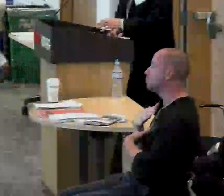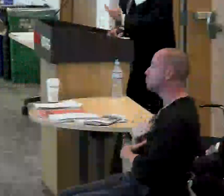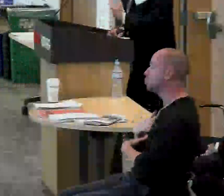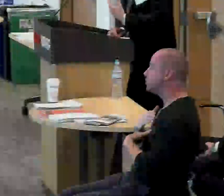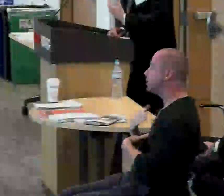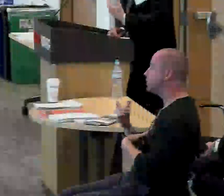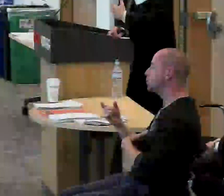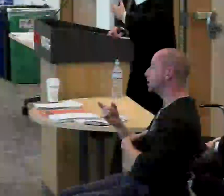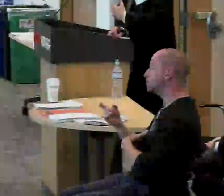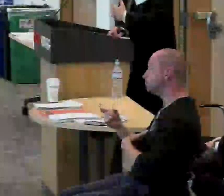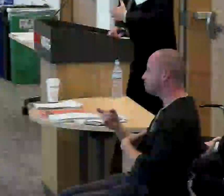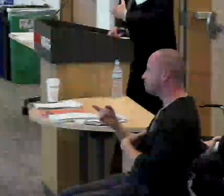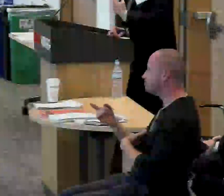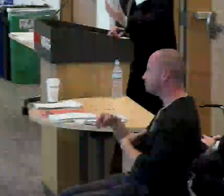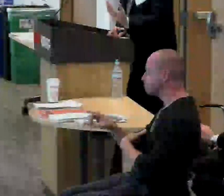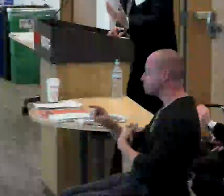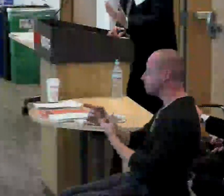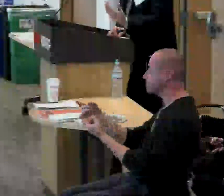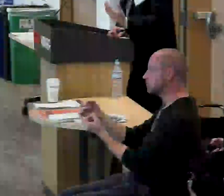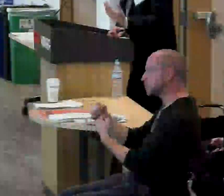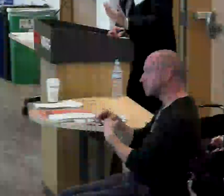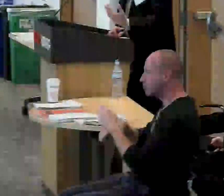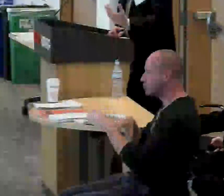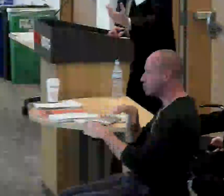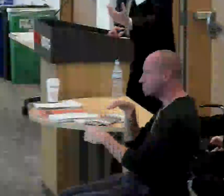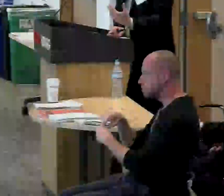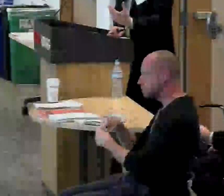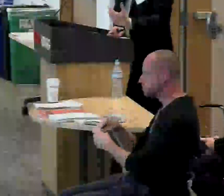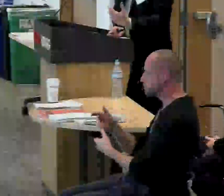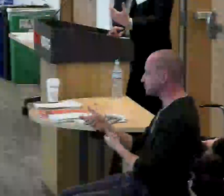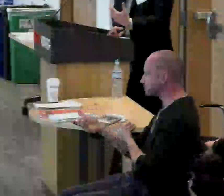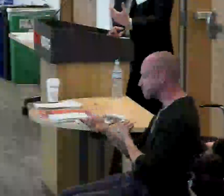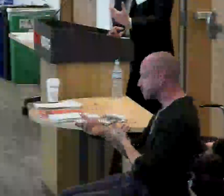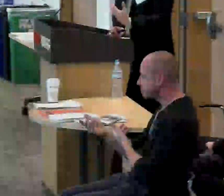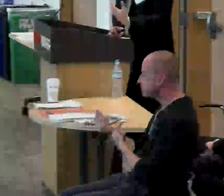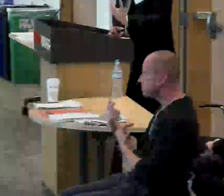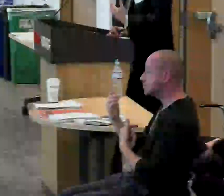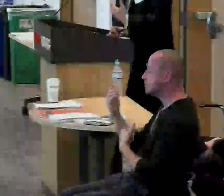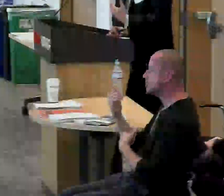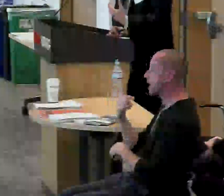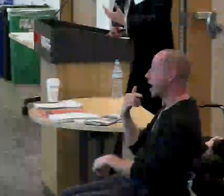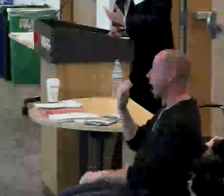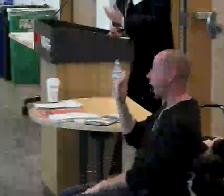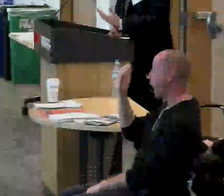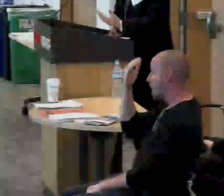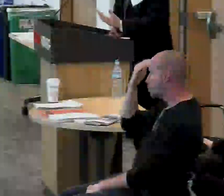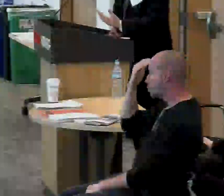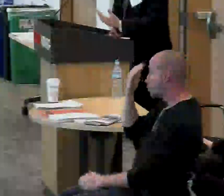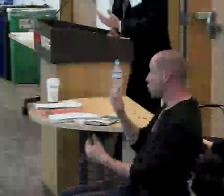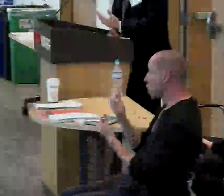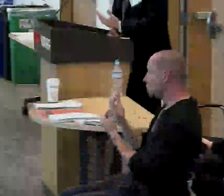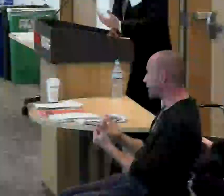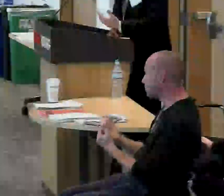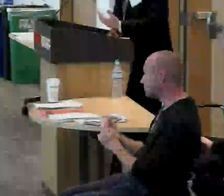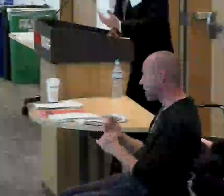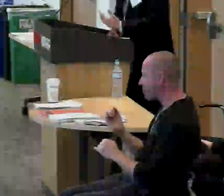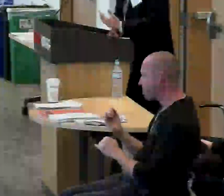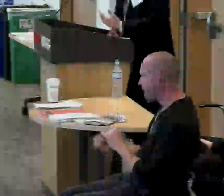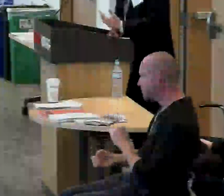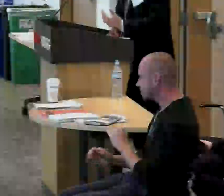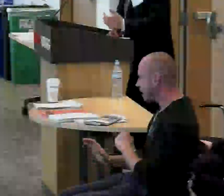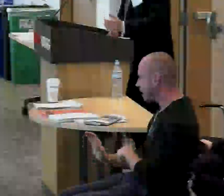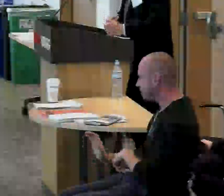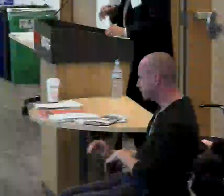you all participating and attending and engaging with us. I certainly know and that this will not be the last time.